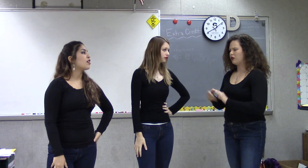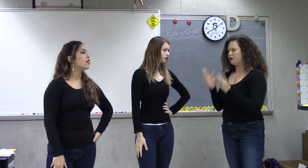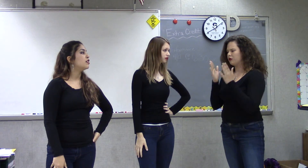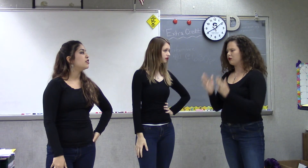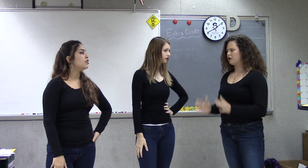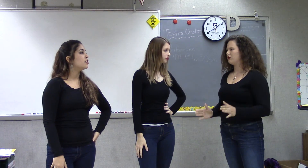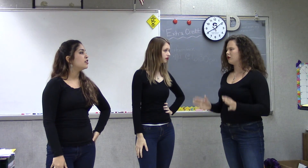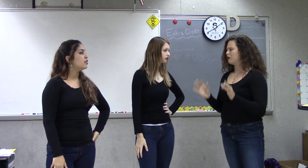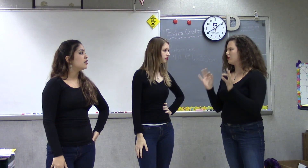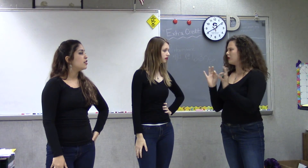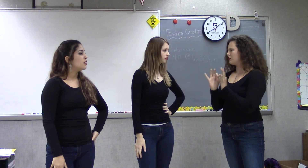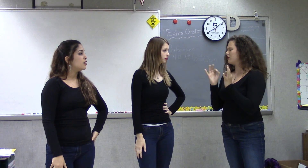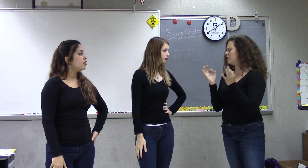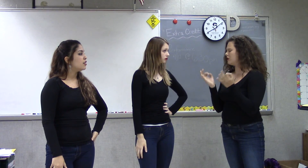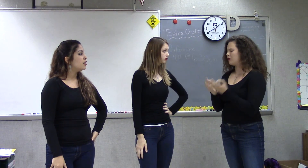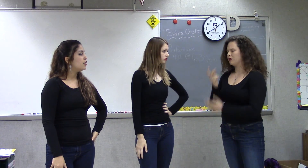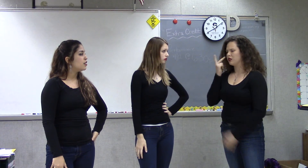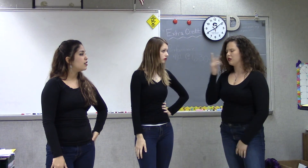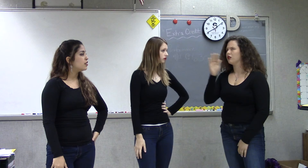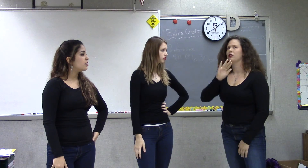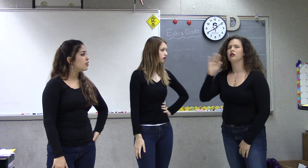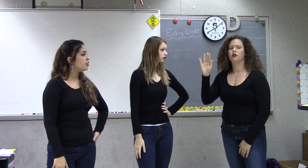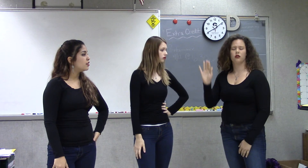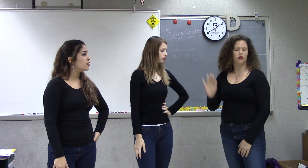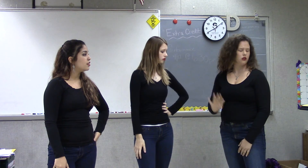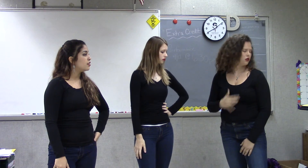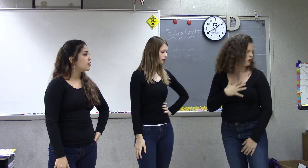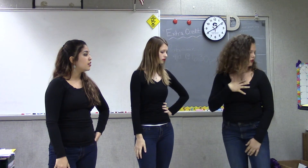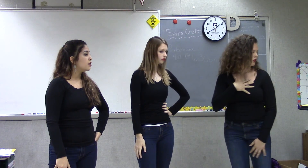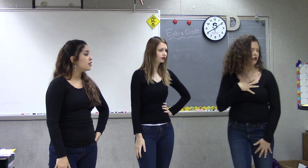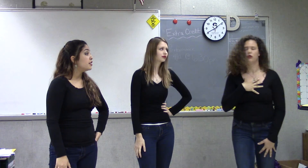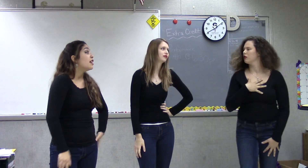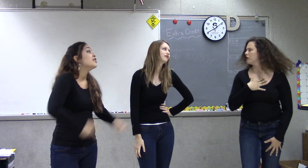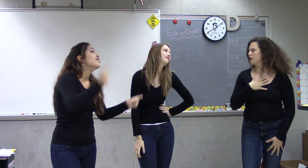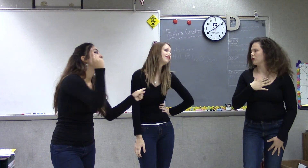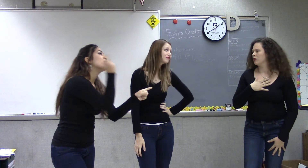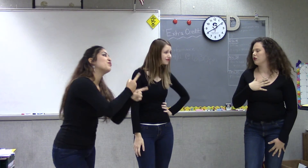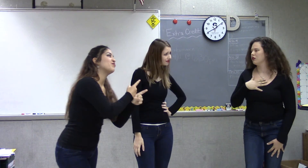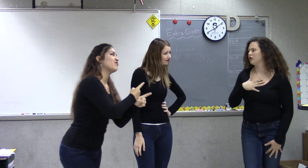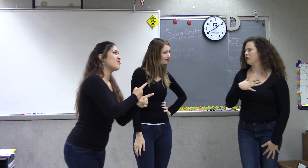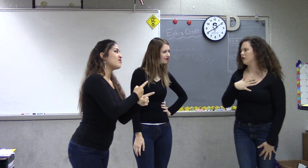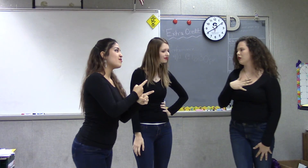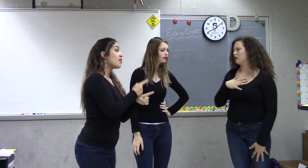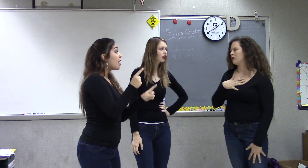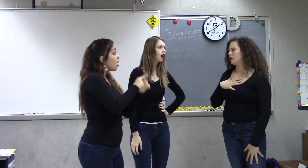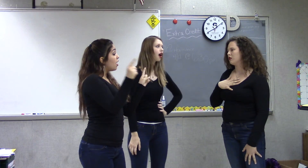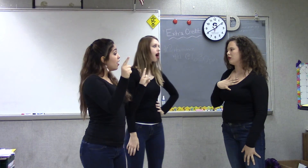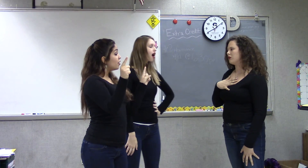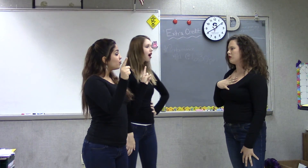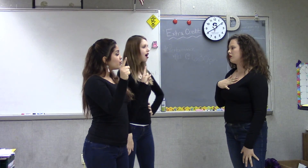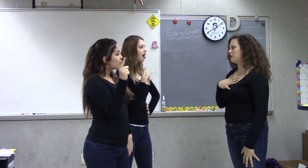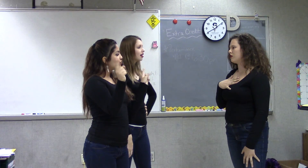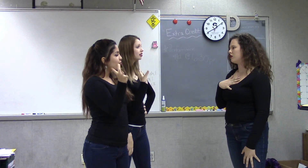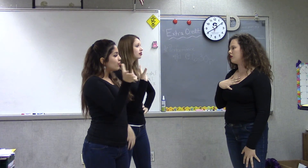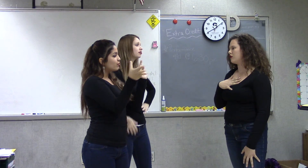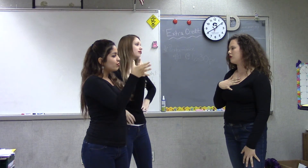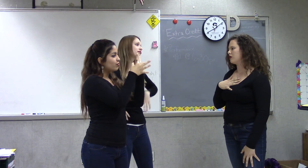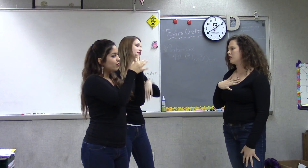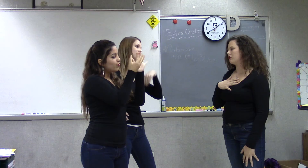I'll never be with my father or sisters again. That's right. But you'll have